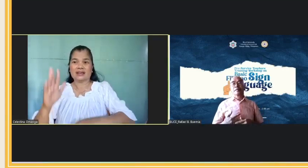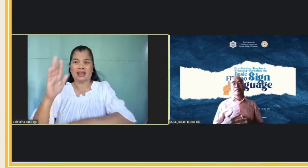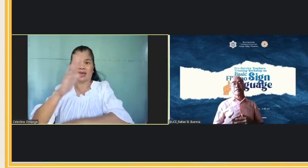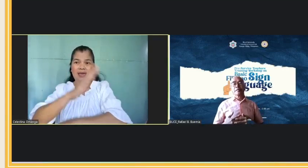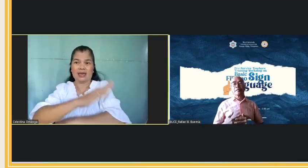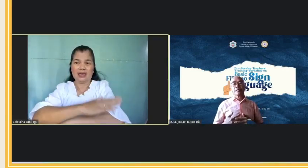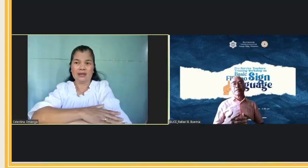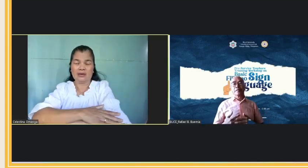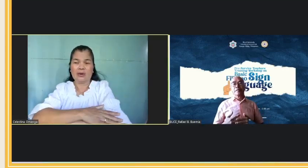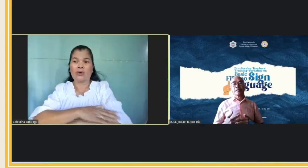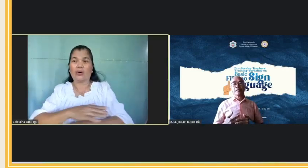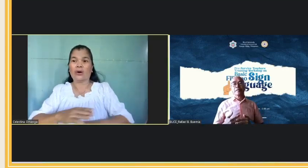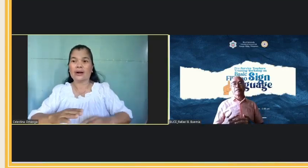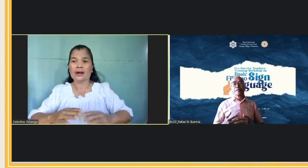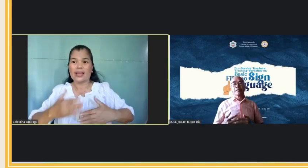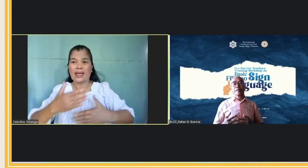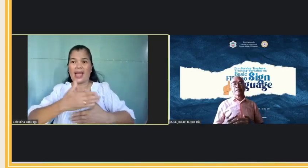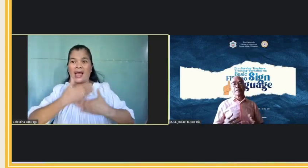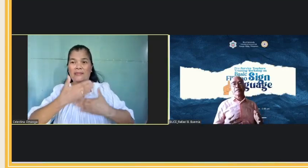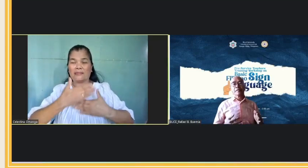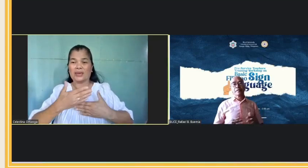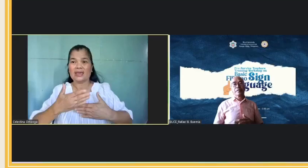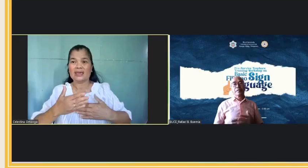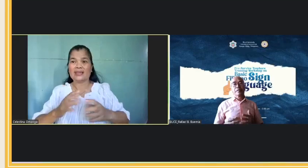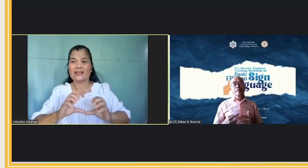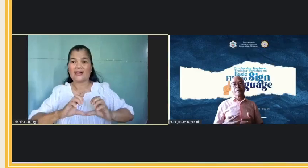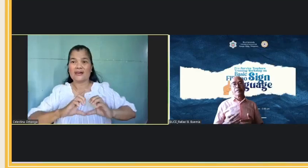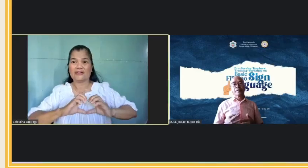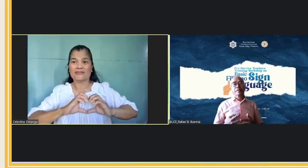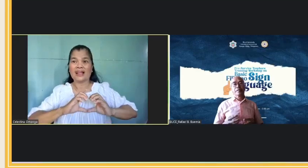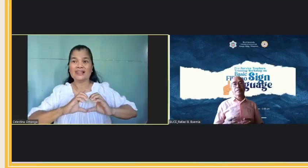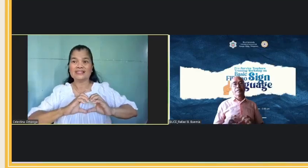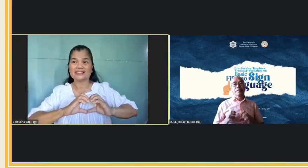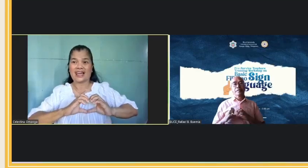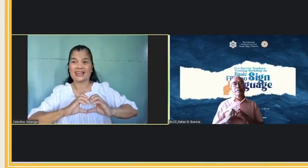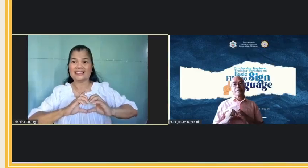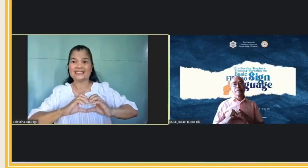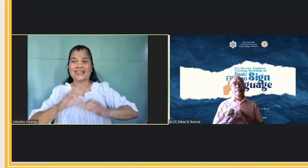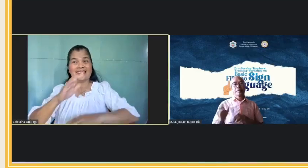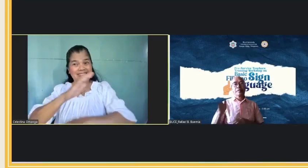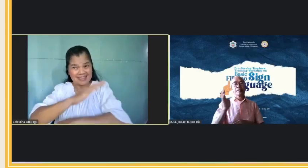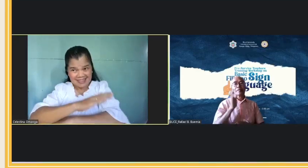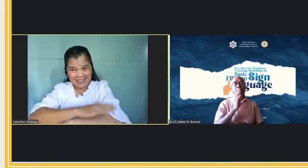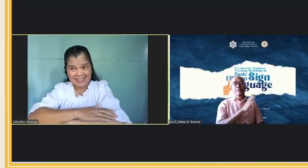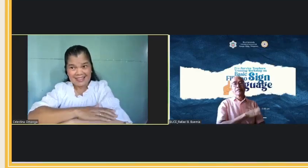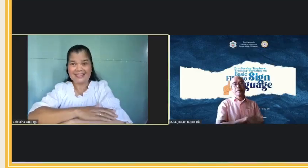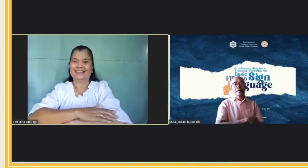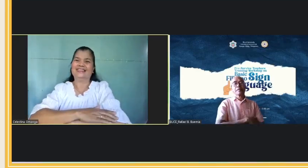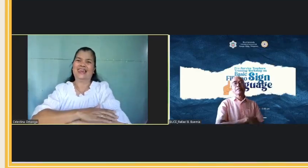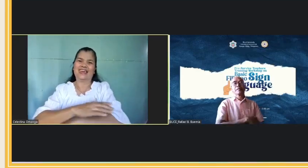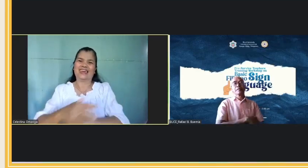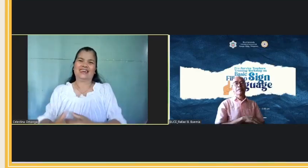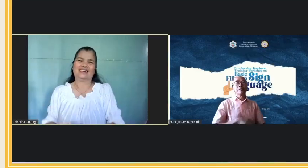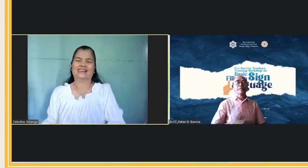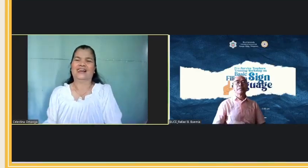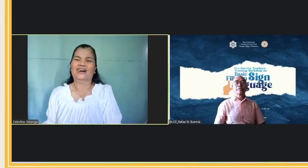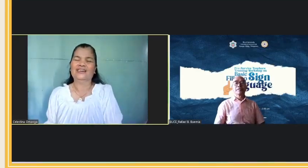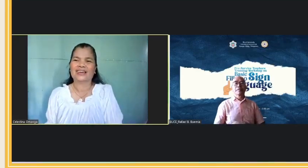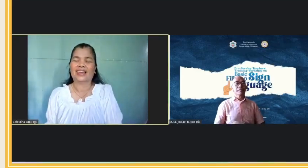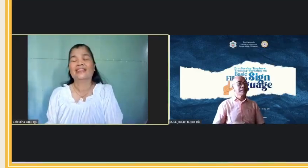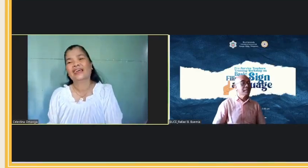Valentine's Day or Happy Valentine's